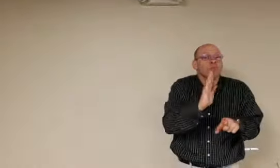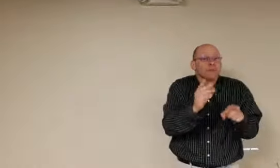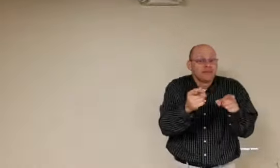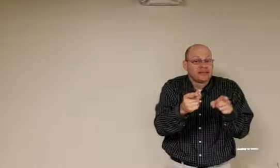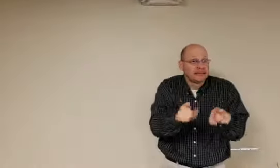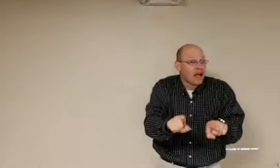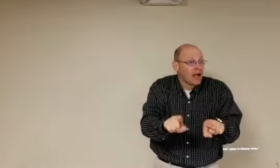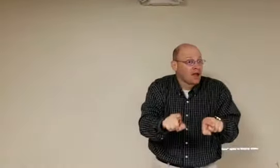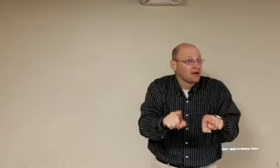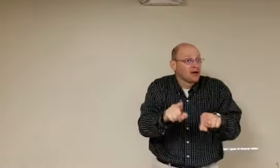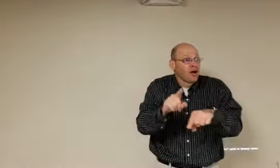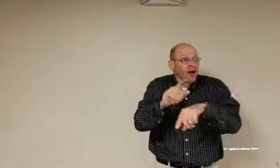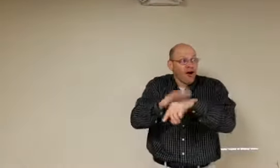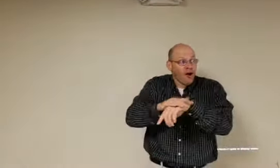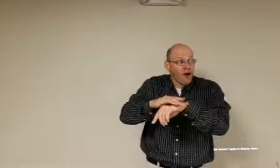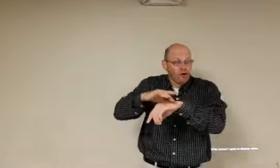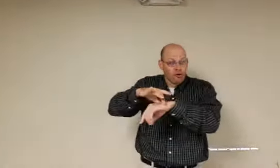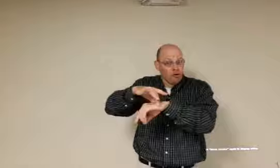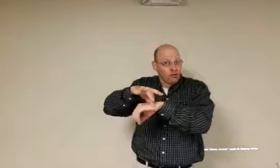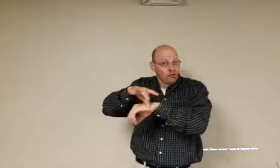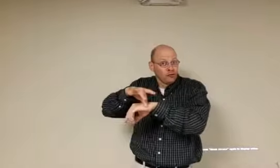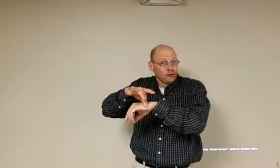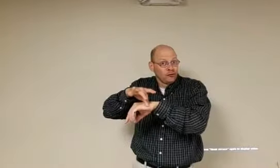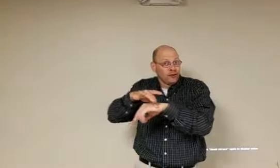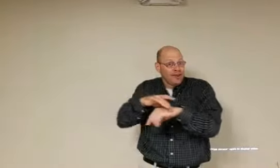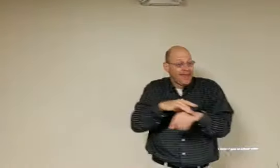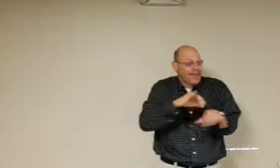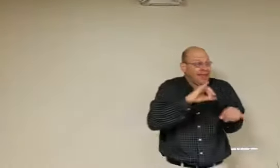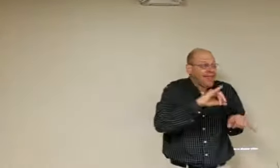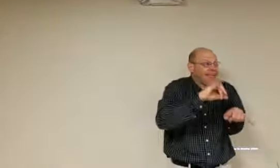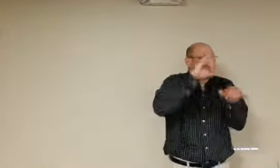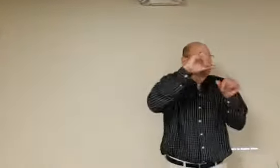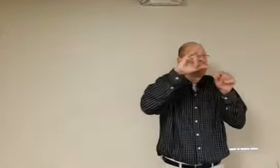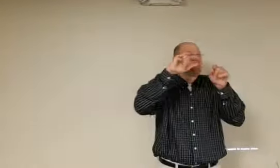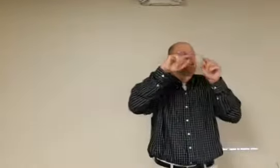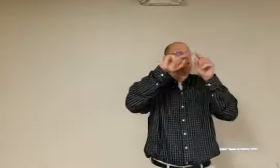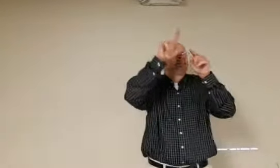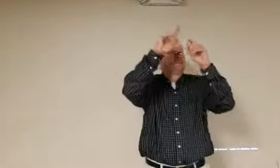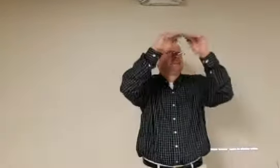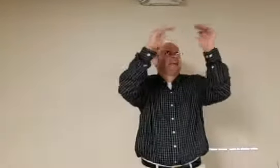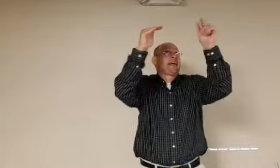Thy will be done on earth as it is in heaven.